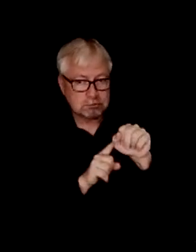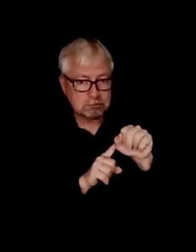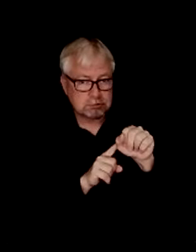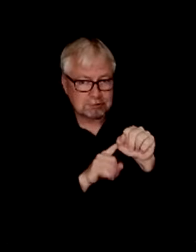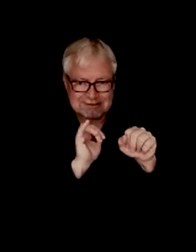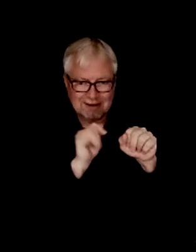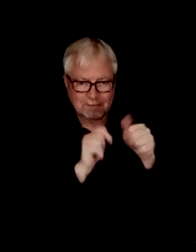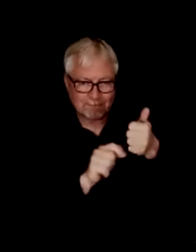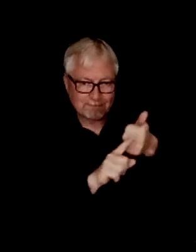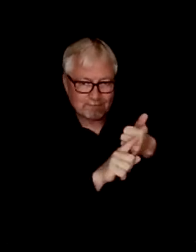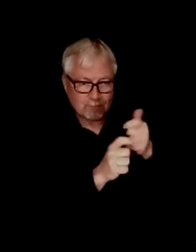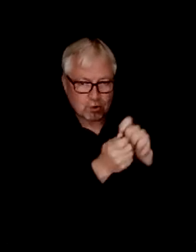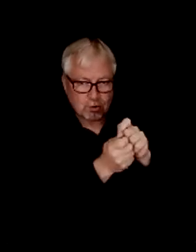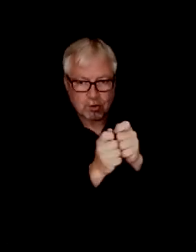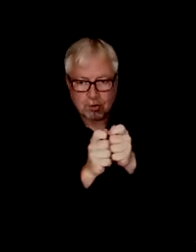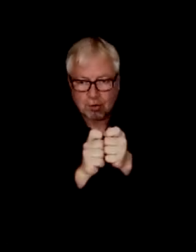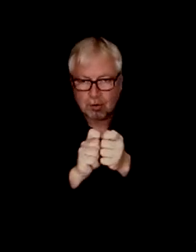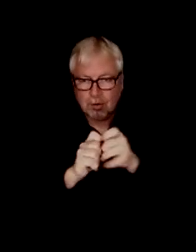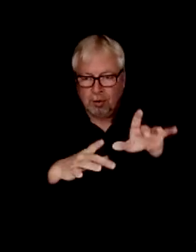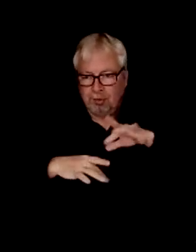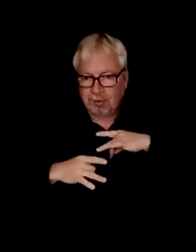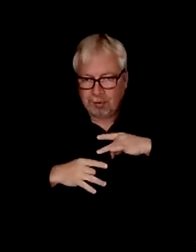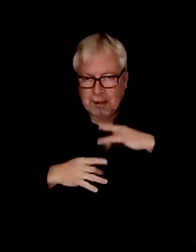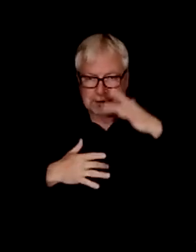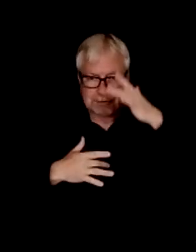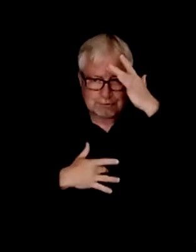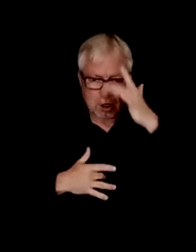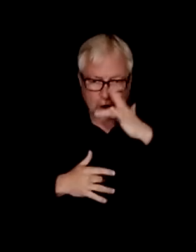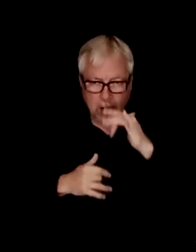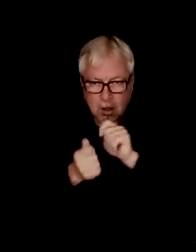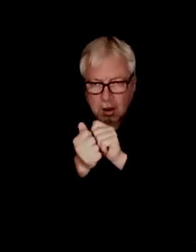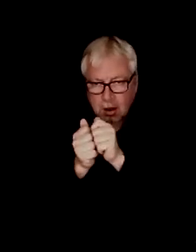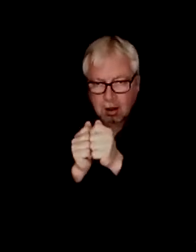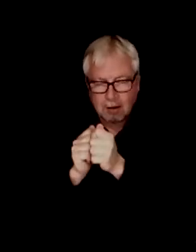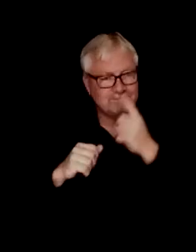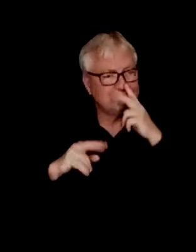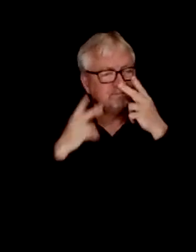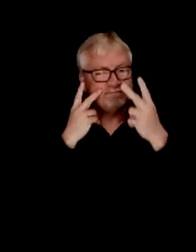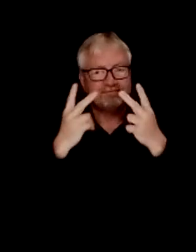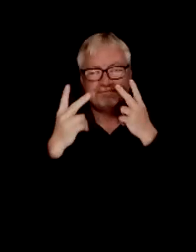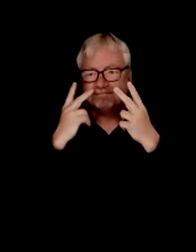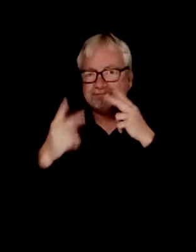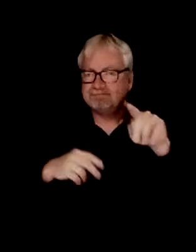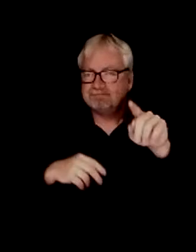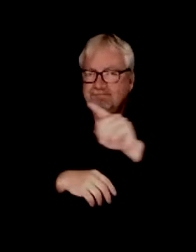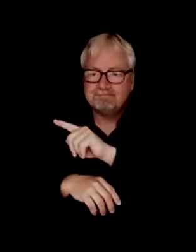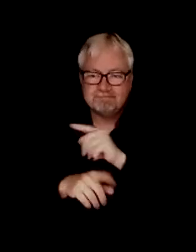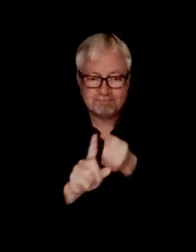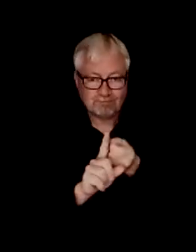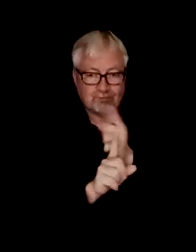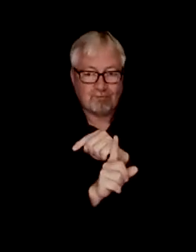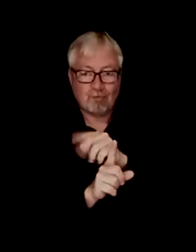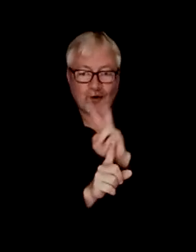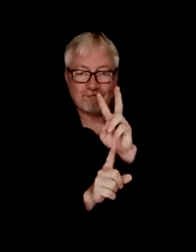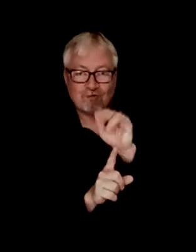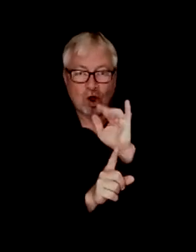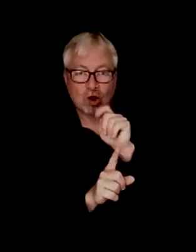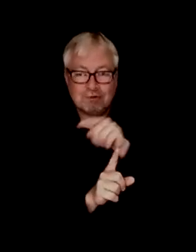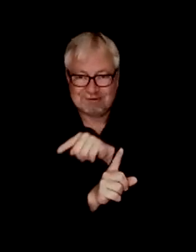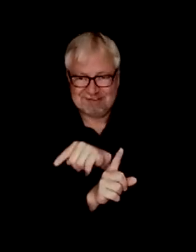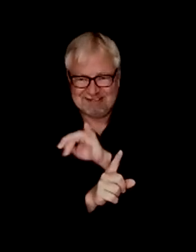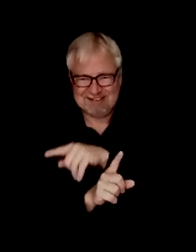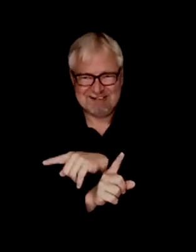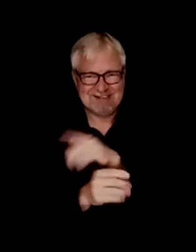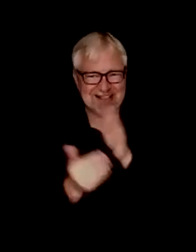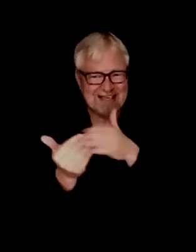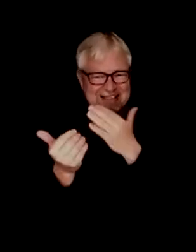high circulation of various versions of the virus that are significantly more easily transmitted, more infectious,